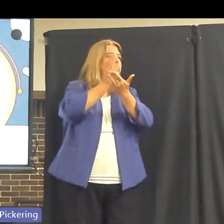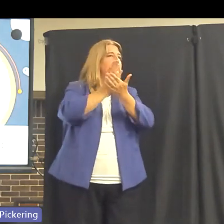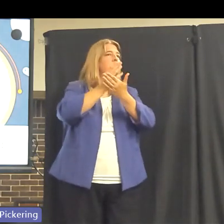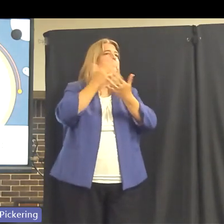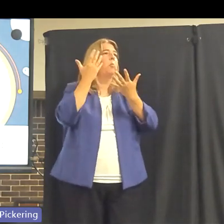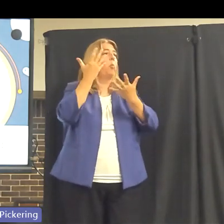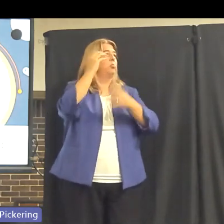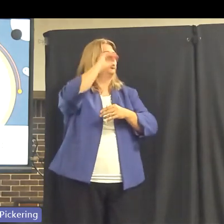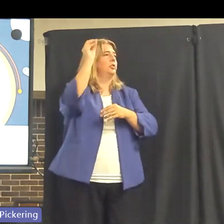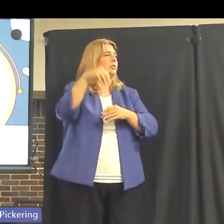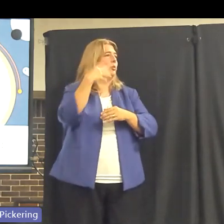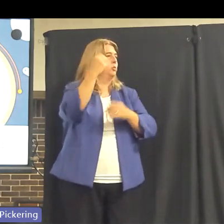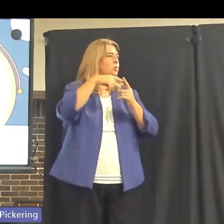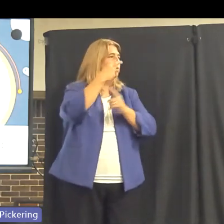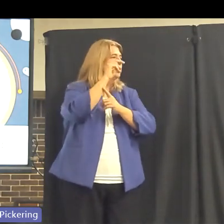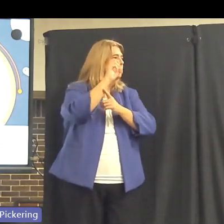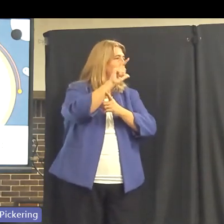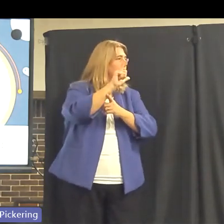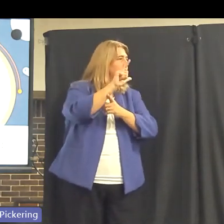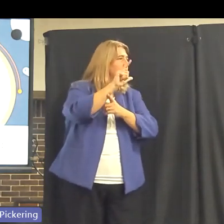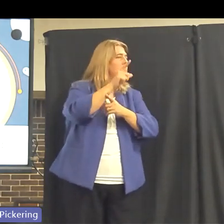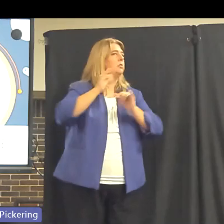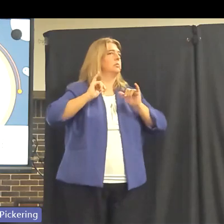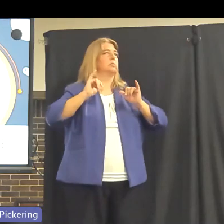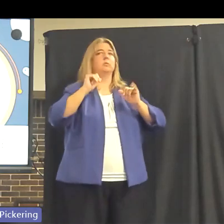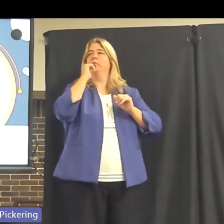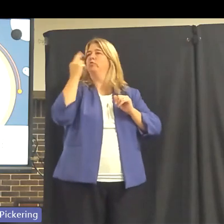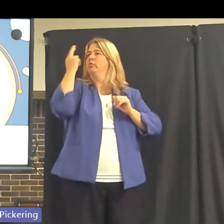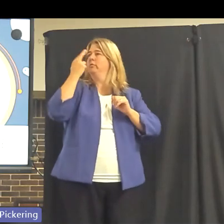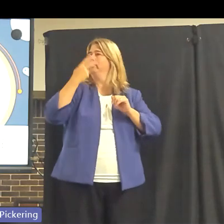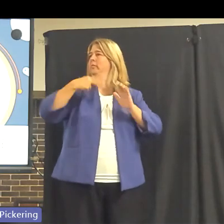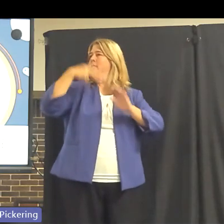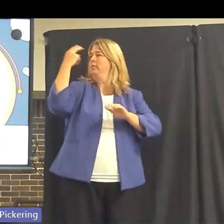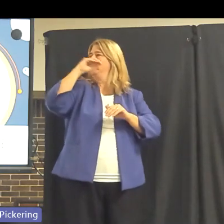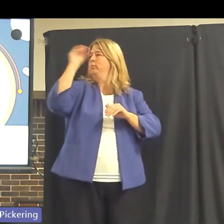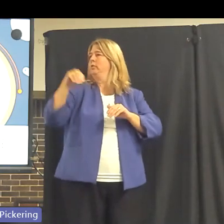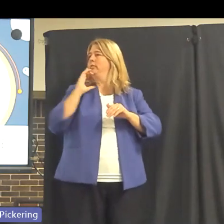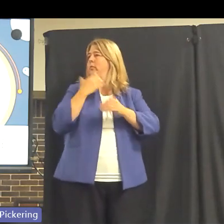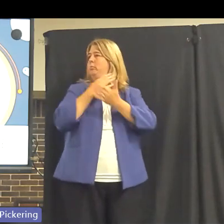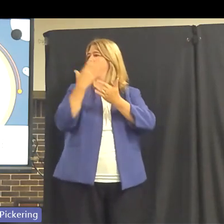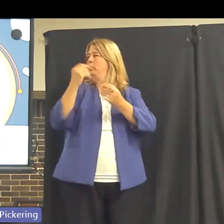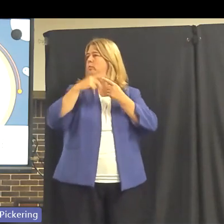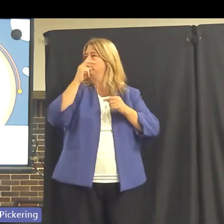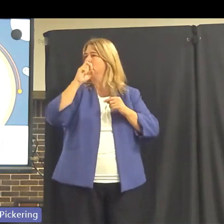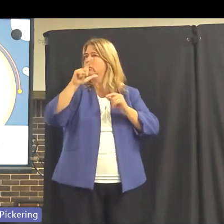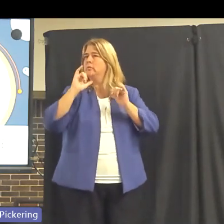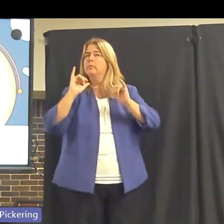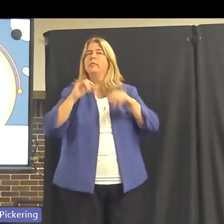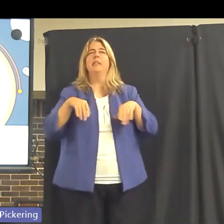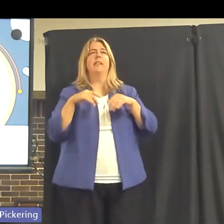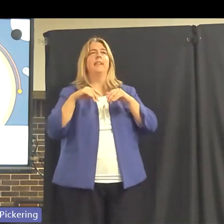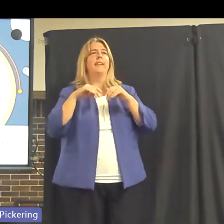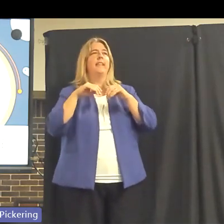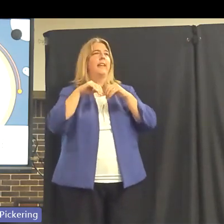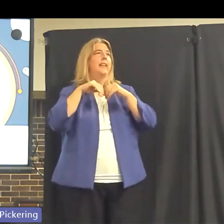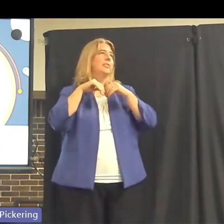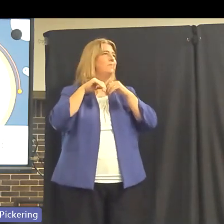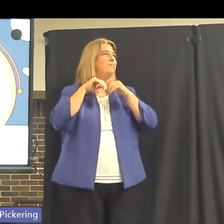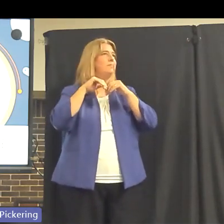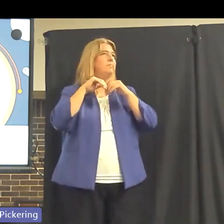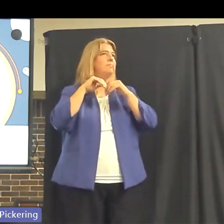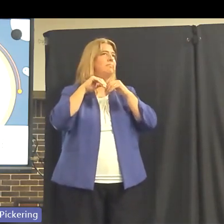opportunity to talk more about our budget, where the costs go to, how much was for personnel, because a